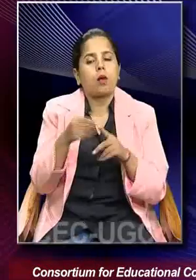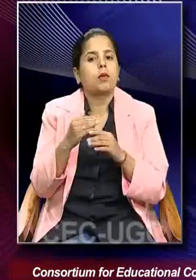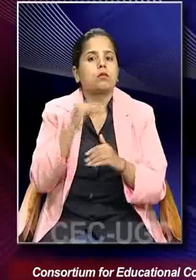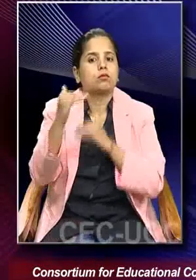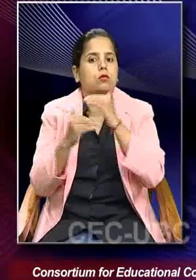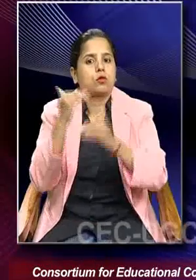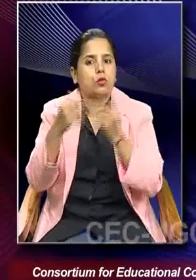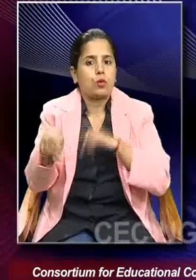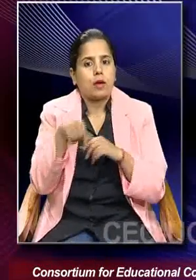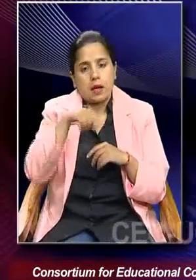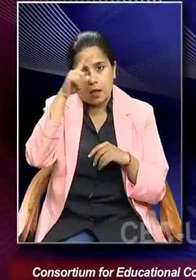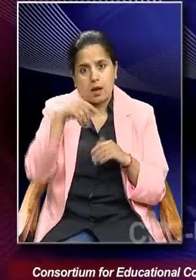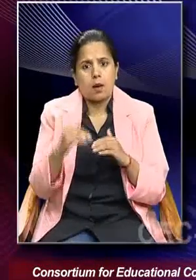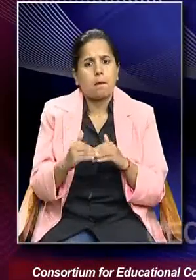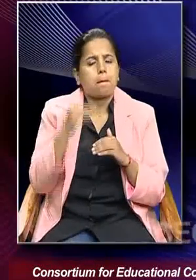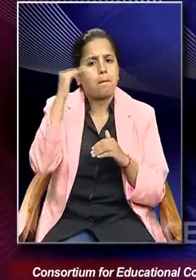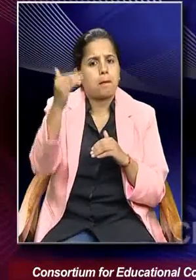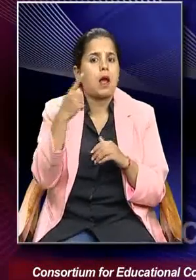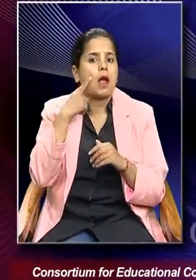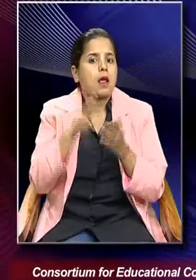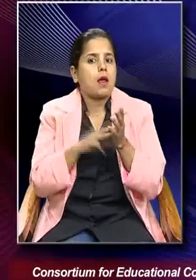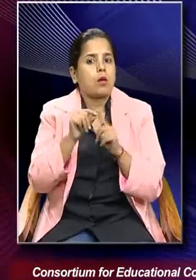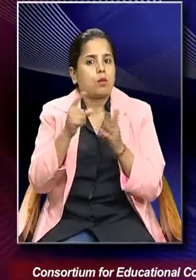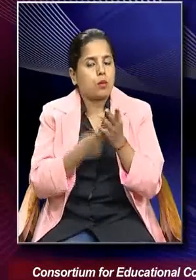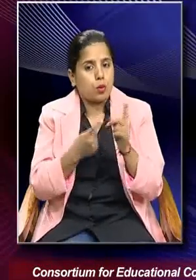India highly import dependent.